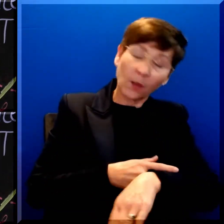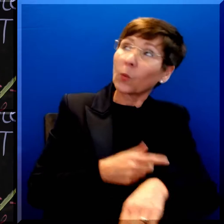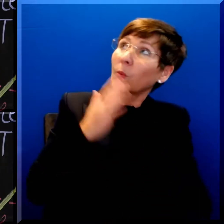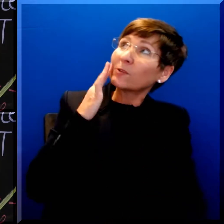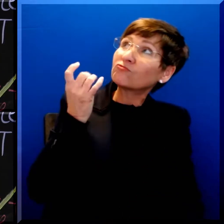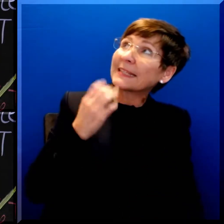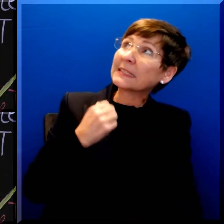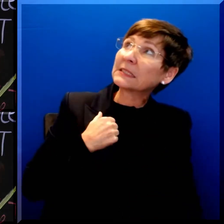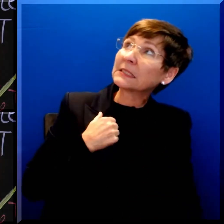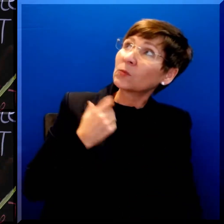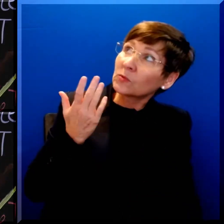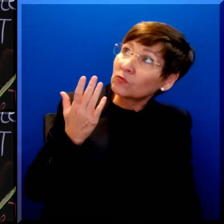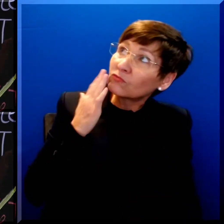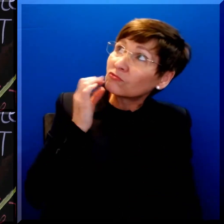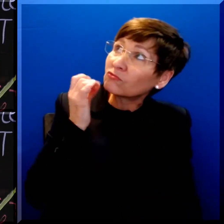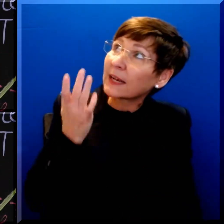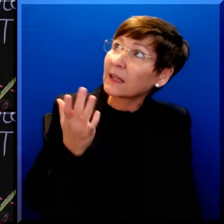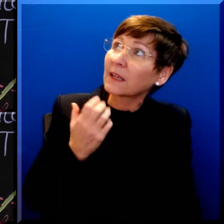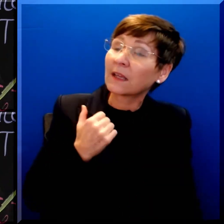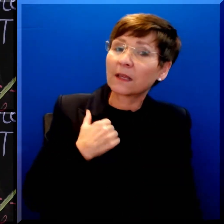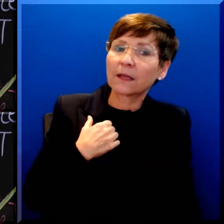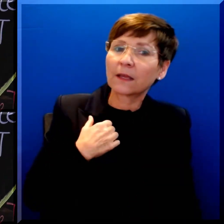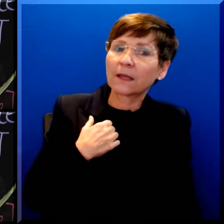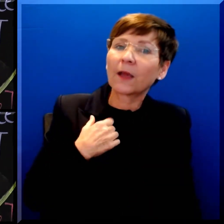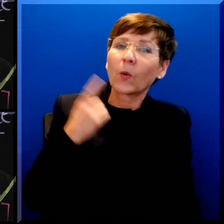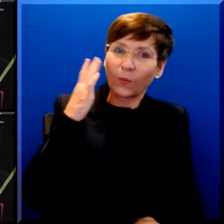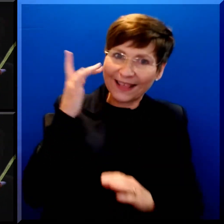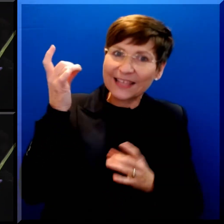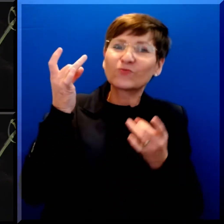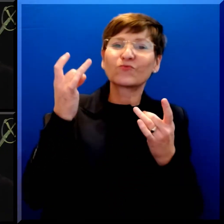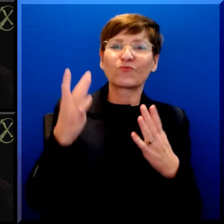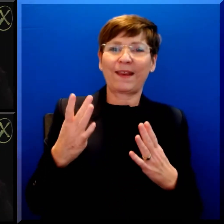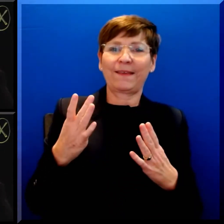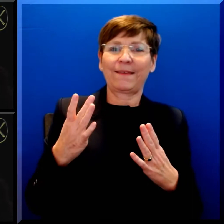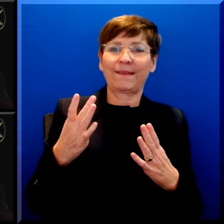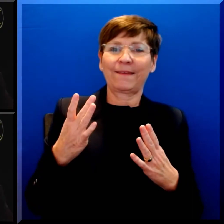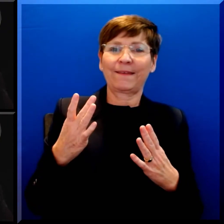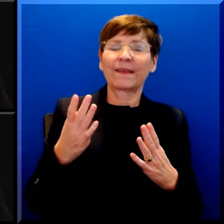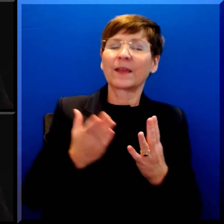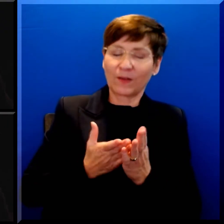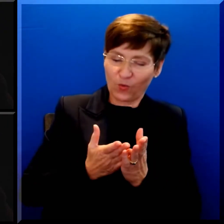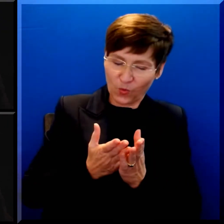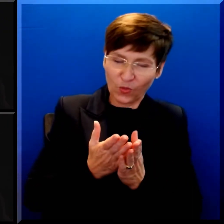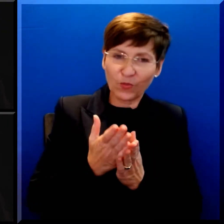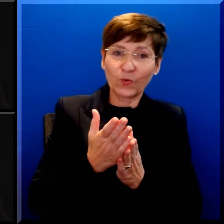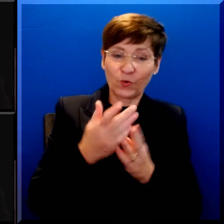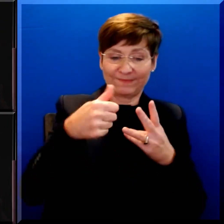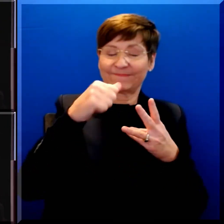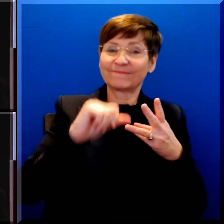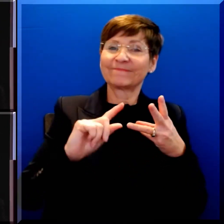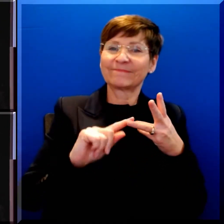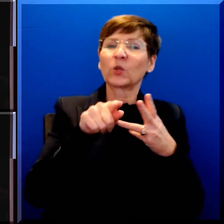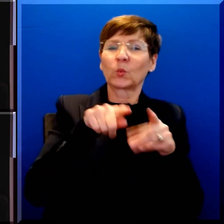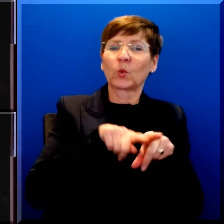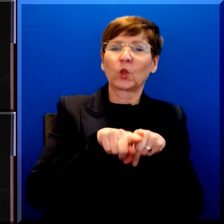watch, God, when are you going to come? But if you trust him, he eventually will take you out of chapter 2 to chapter 3, where you will learn to